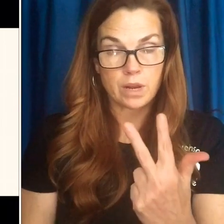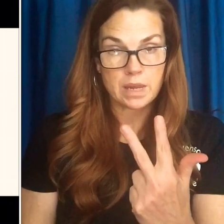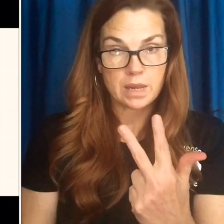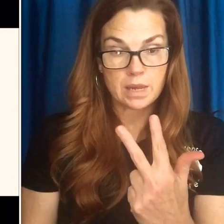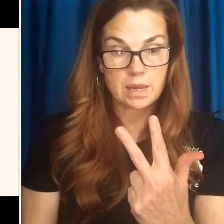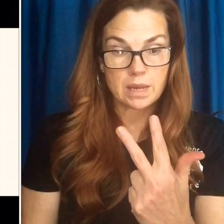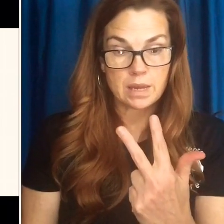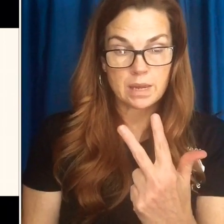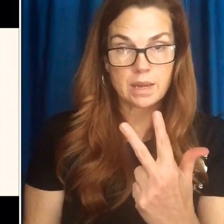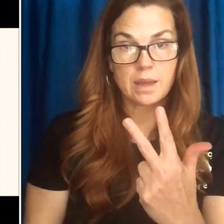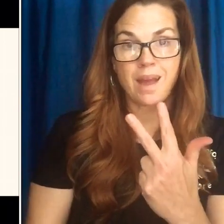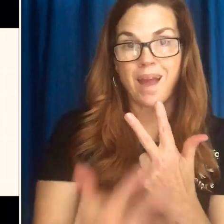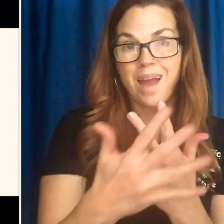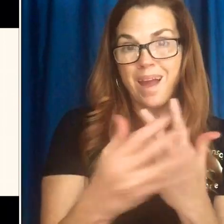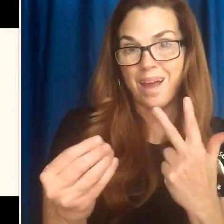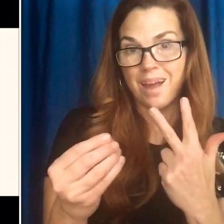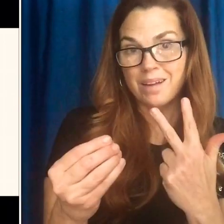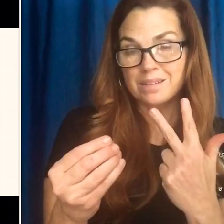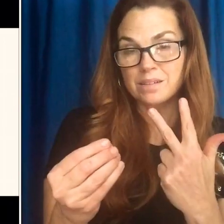and I have the decimal